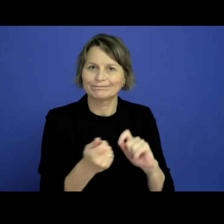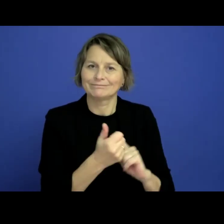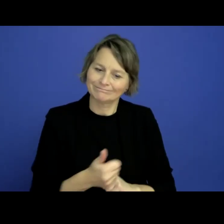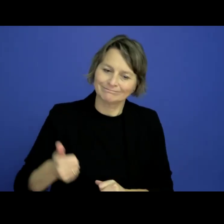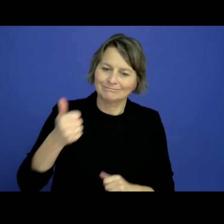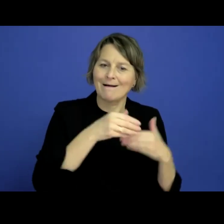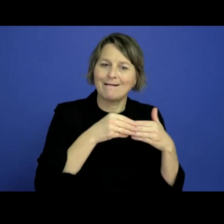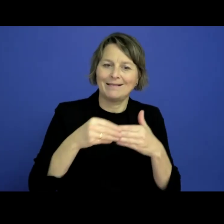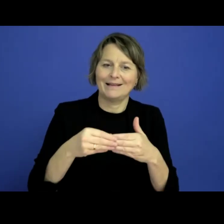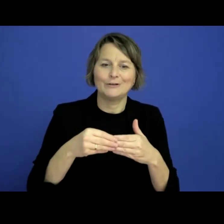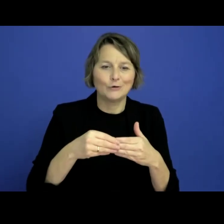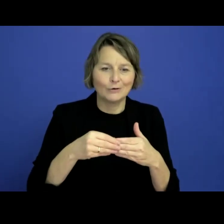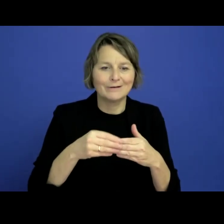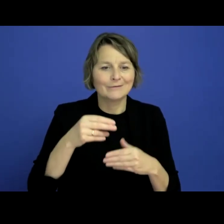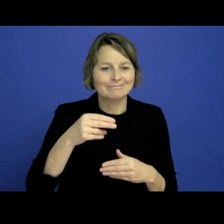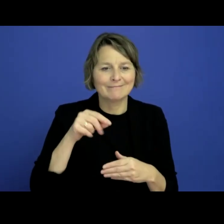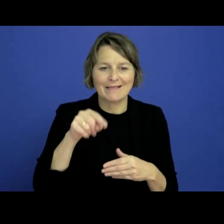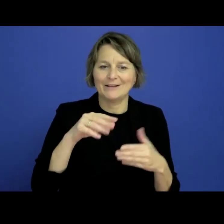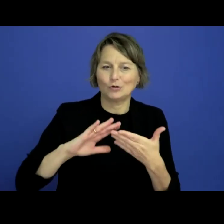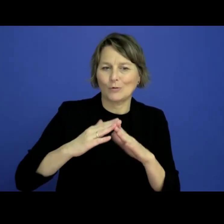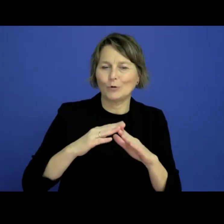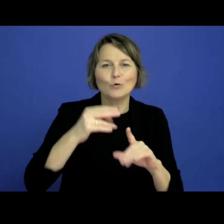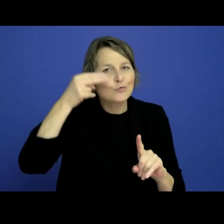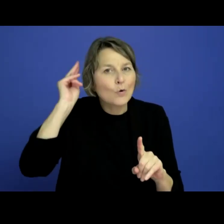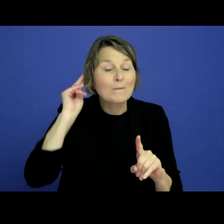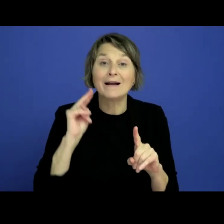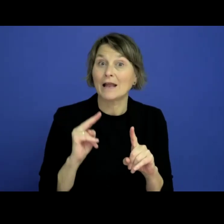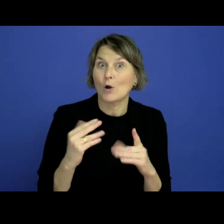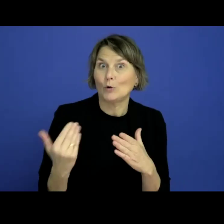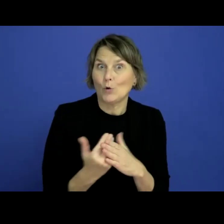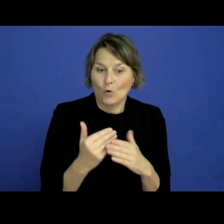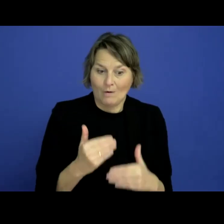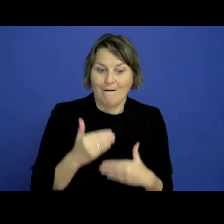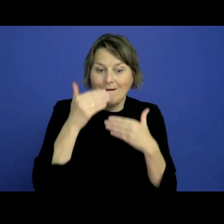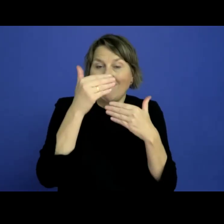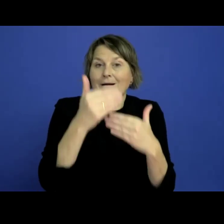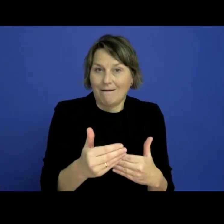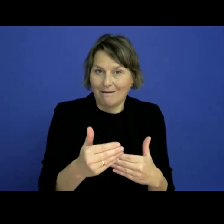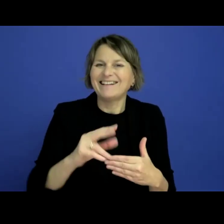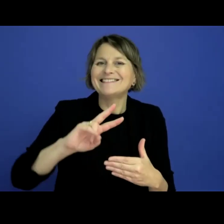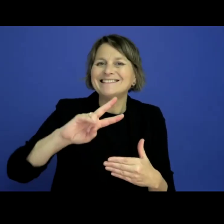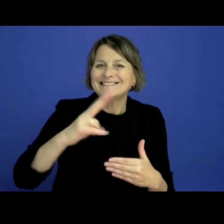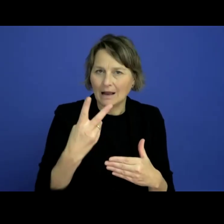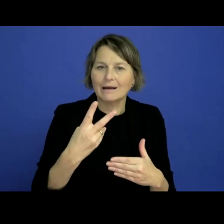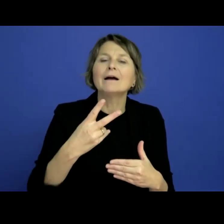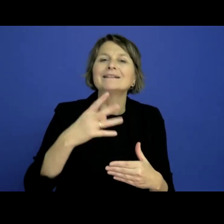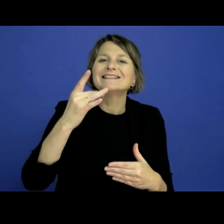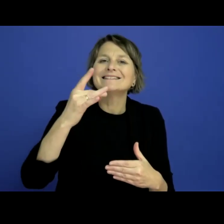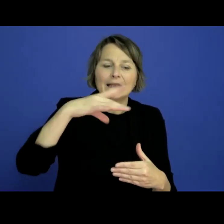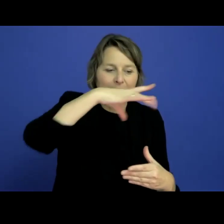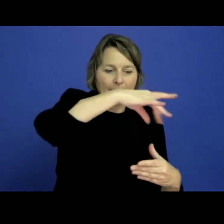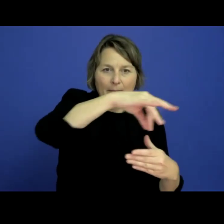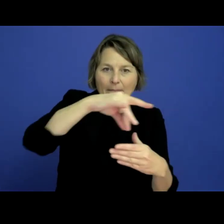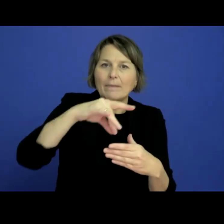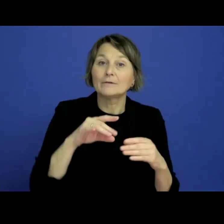we have the second edition of Digital Seeds underway in a completely different geography in Poland, in a different region, and